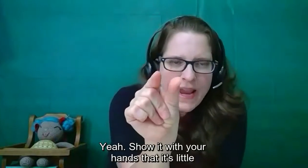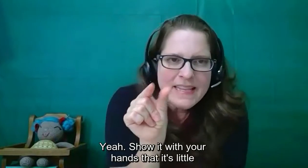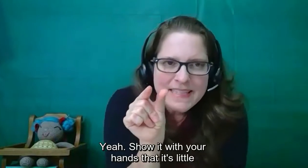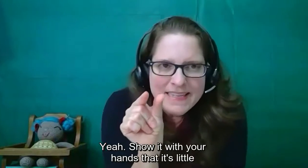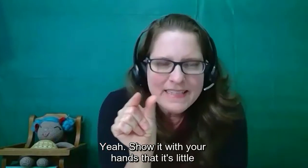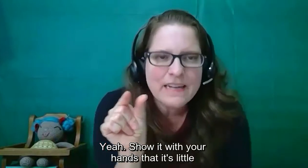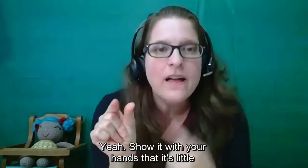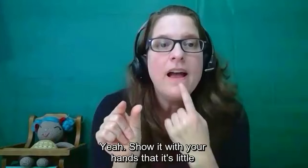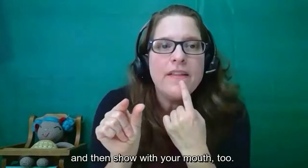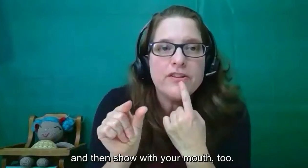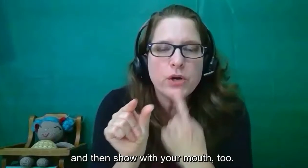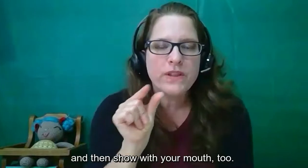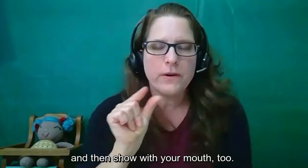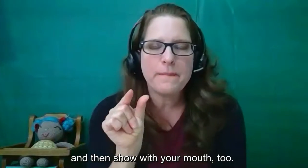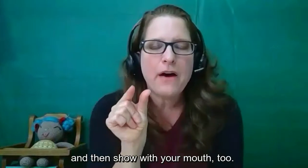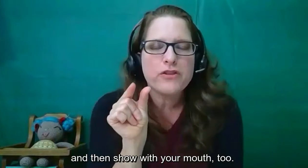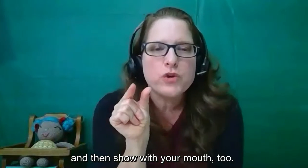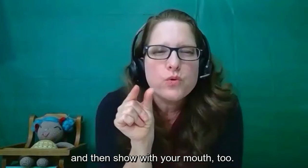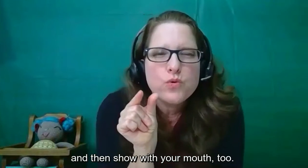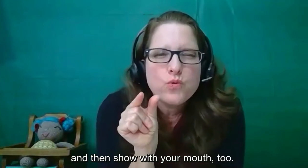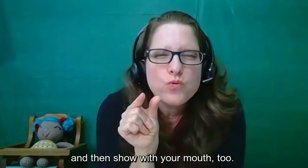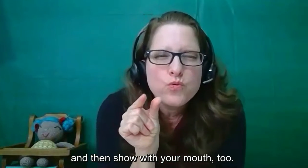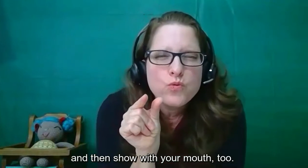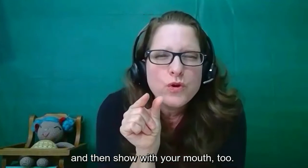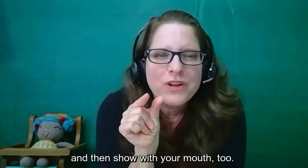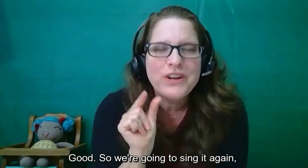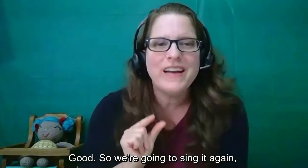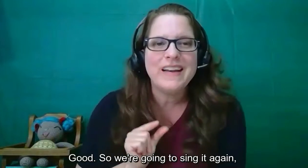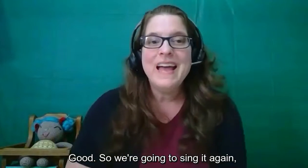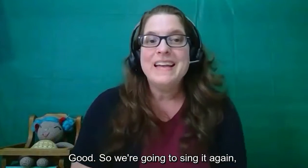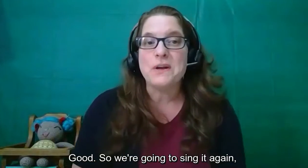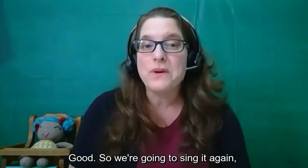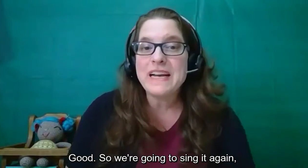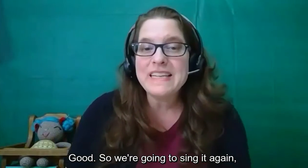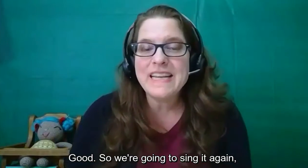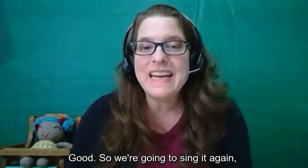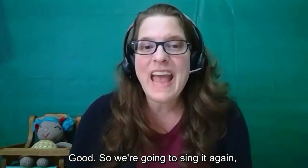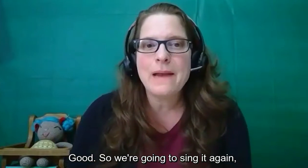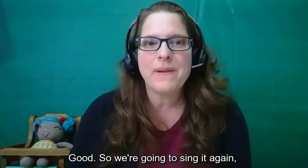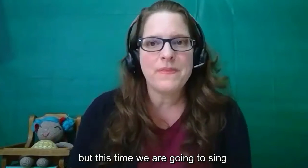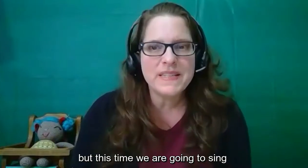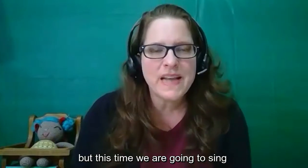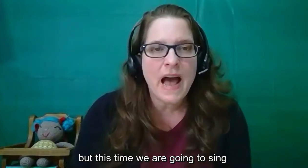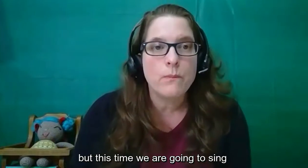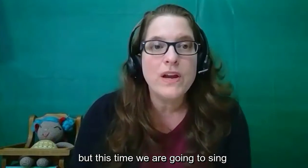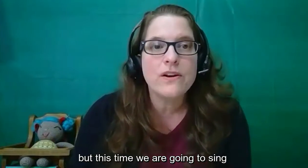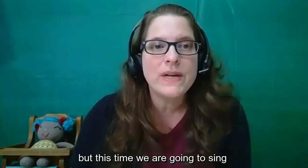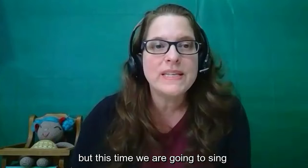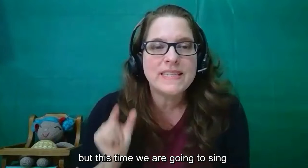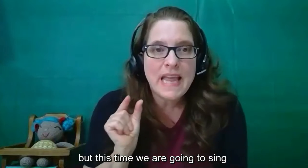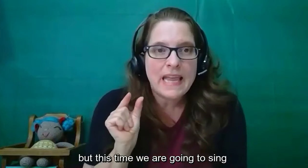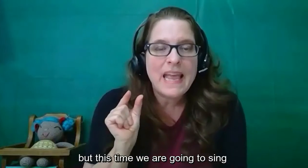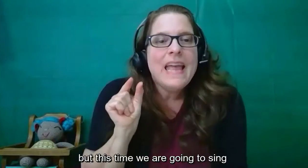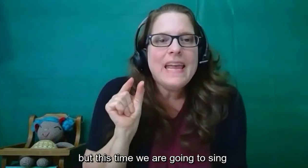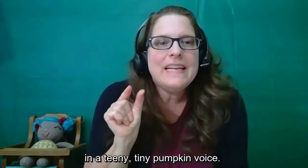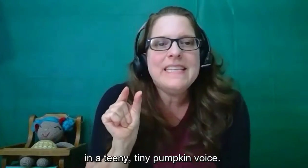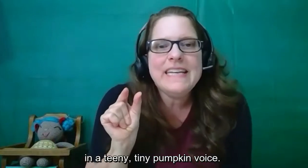hands that it's little, and then show with your mouth too. Good. So we're going to sing it again, but this time we are going to sing in a teeny